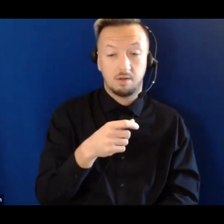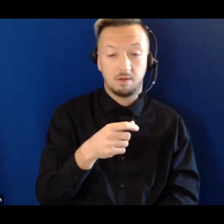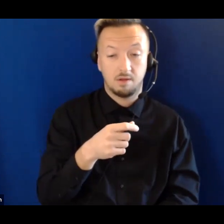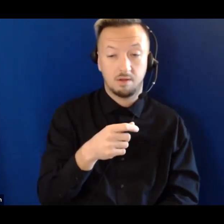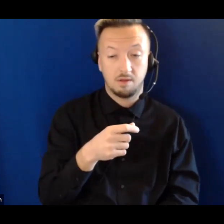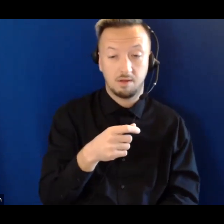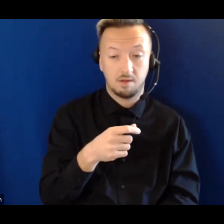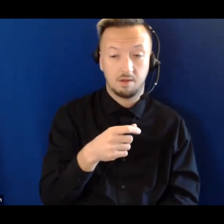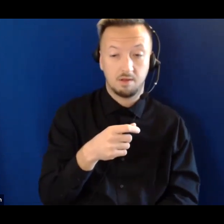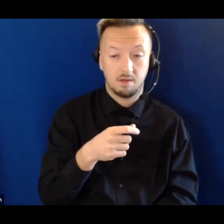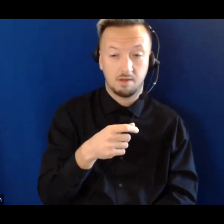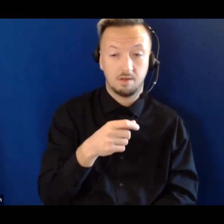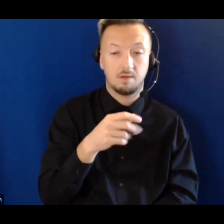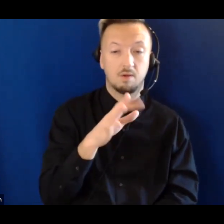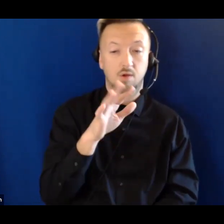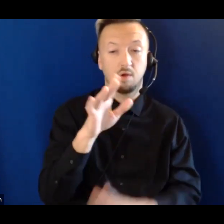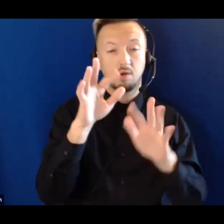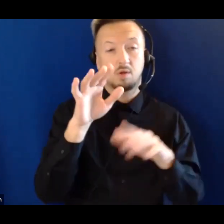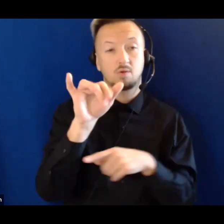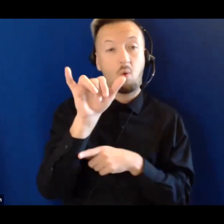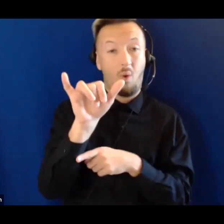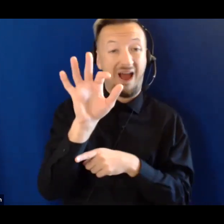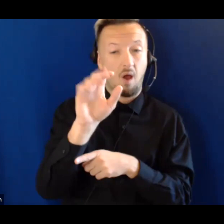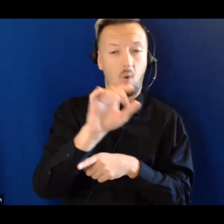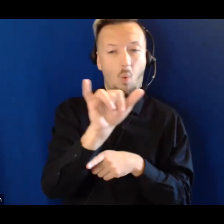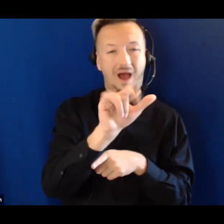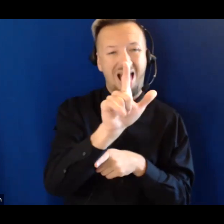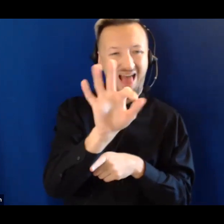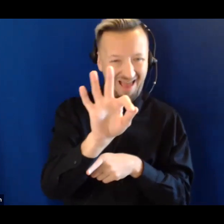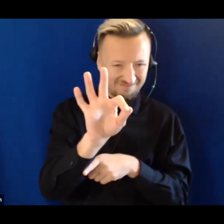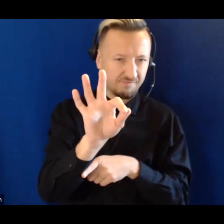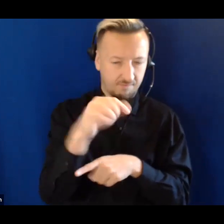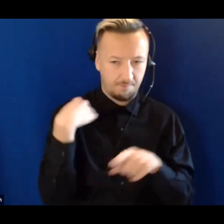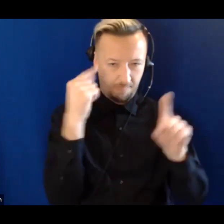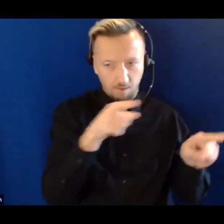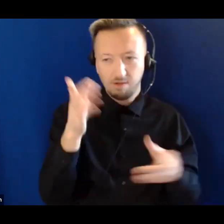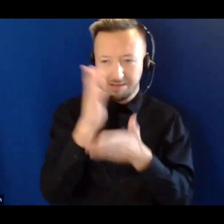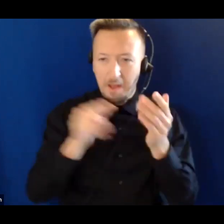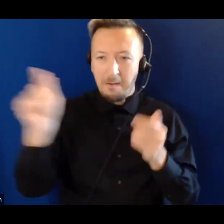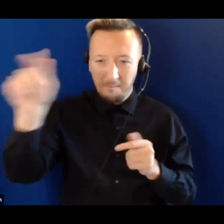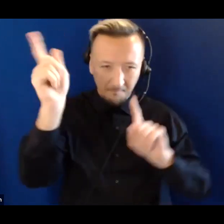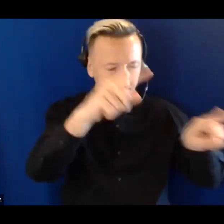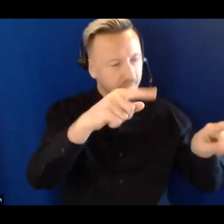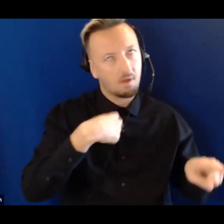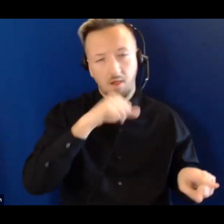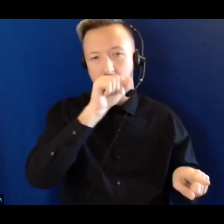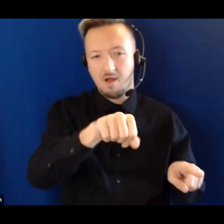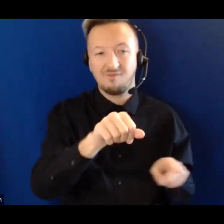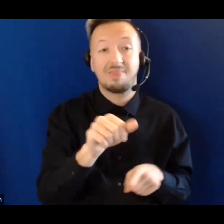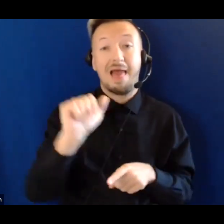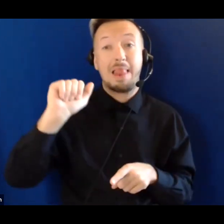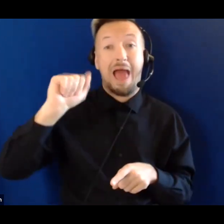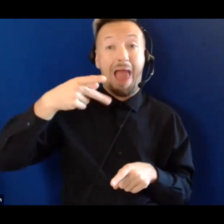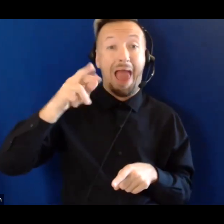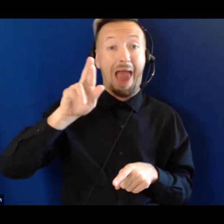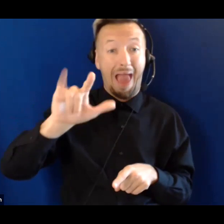was saying that so I did YLF, great experience. I see in the comments now that some folks have went, like I loved it. And then April was the